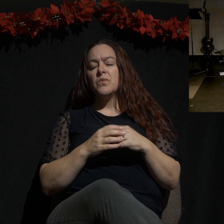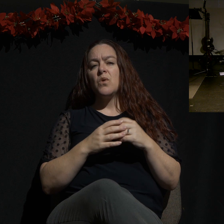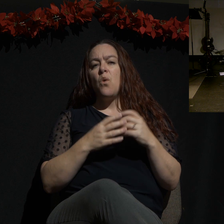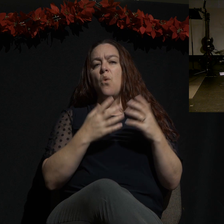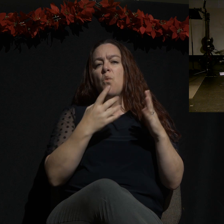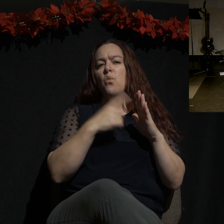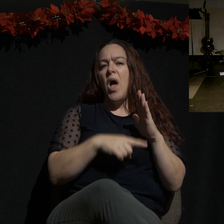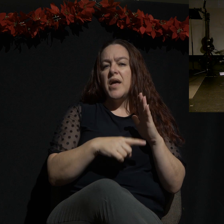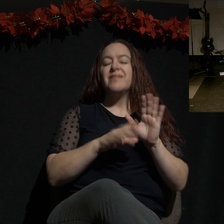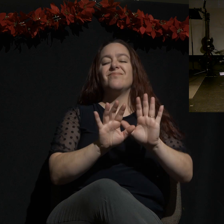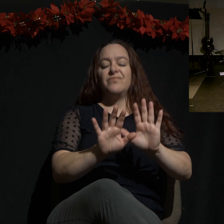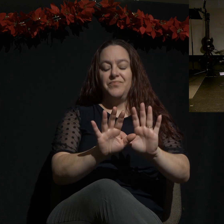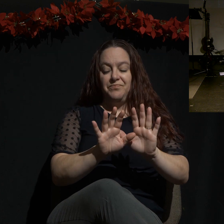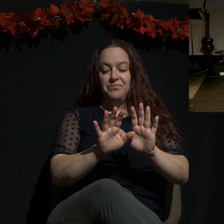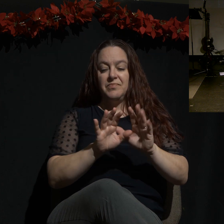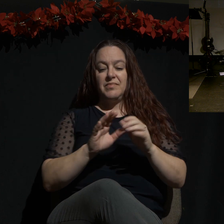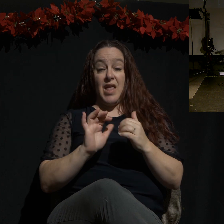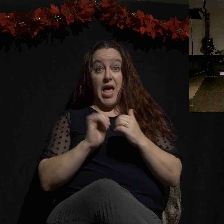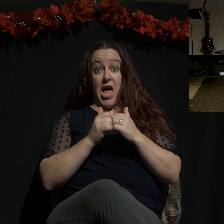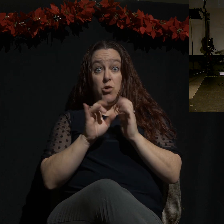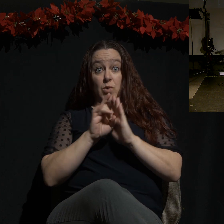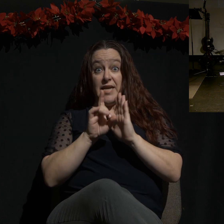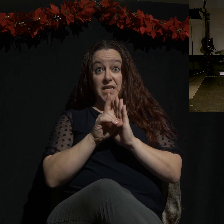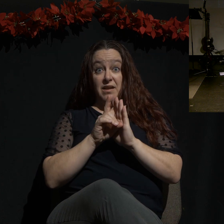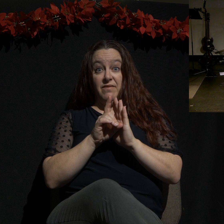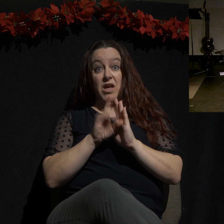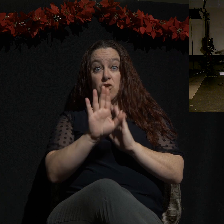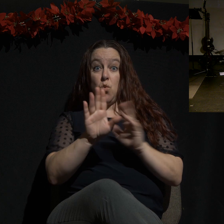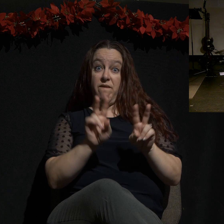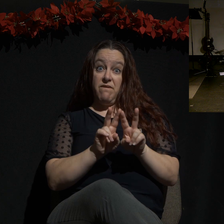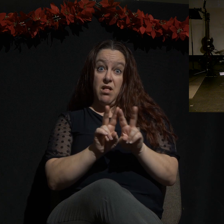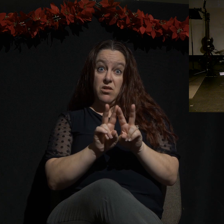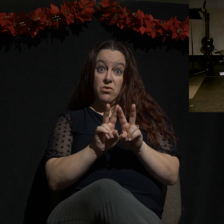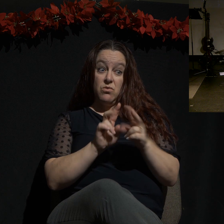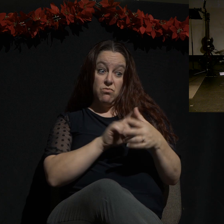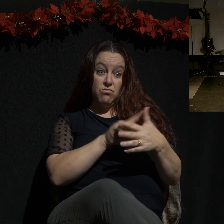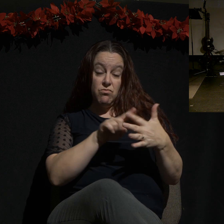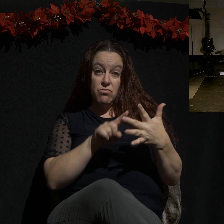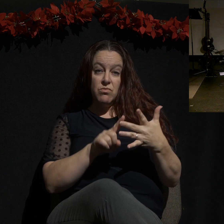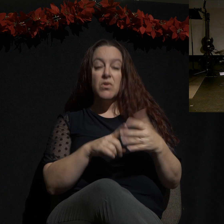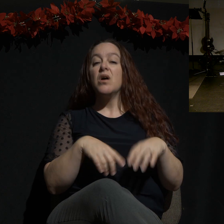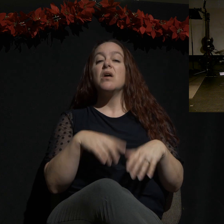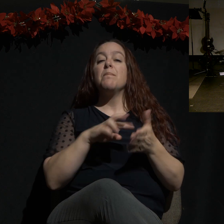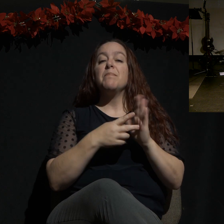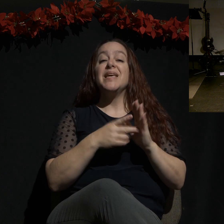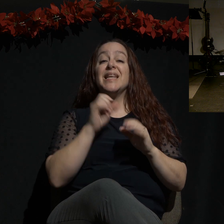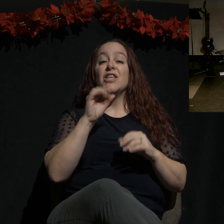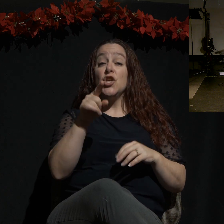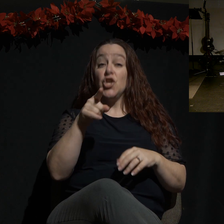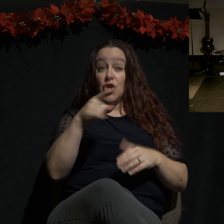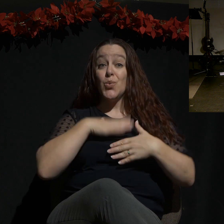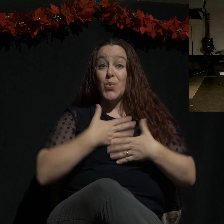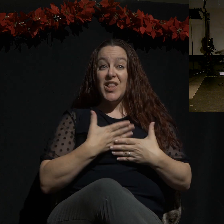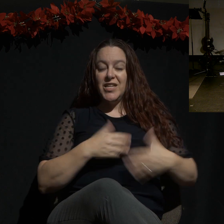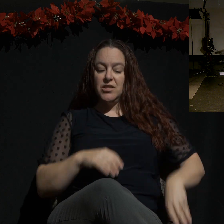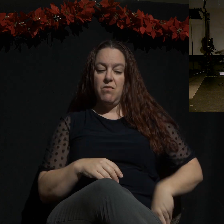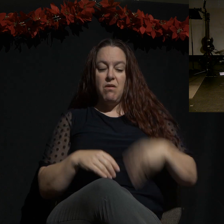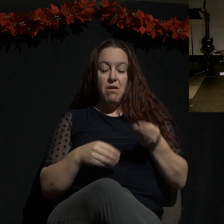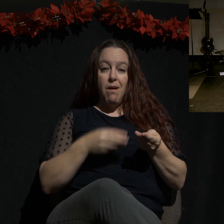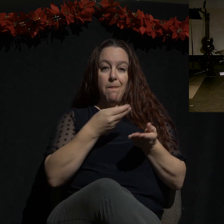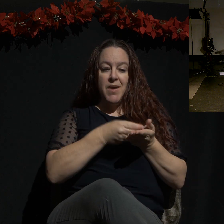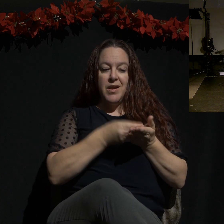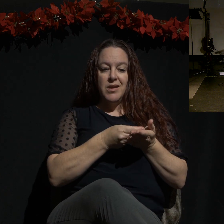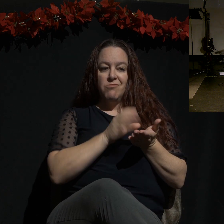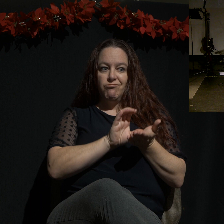here's how you identify what you find valuable. What makes you pull out your wallet and spend a little more